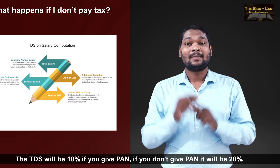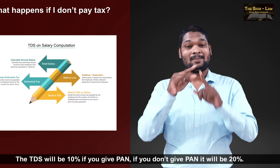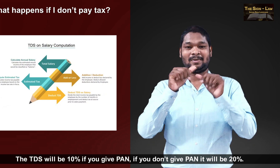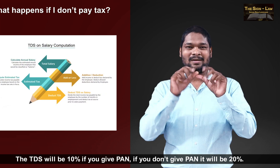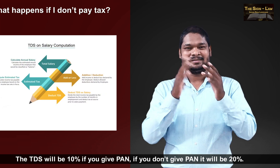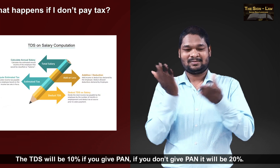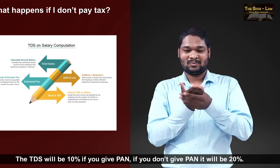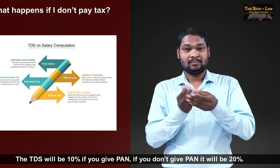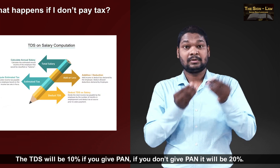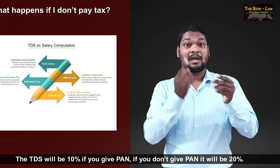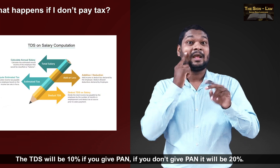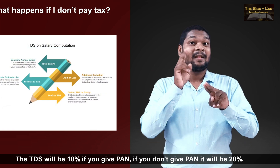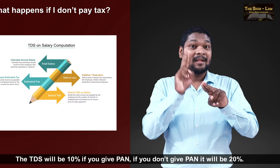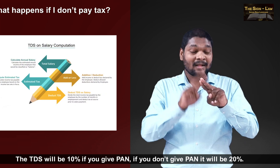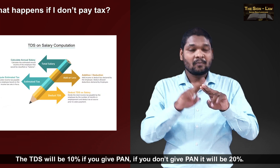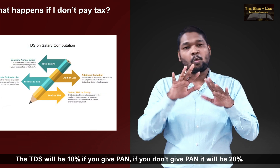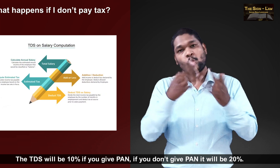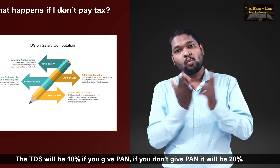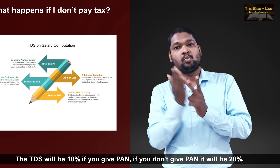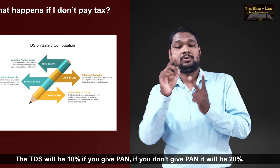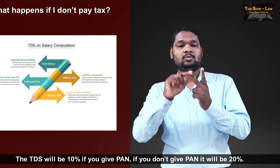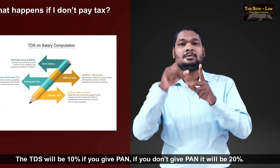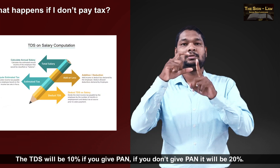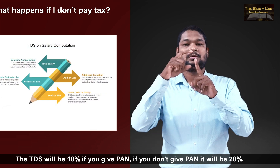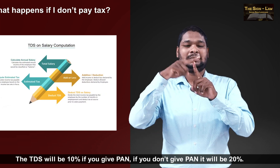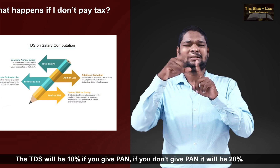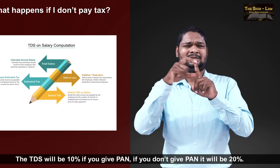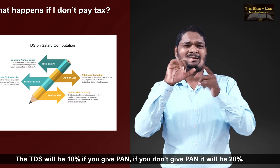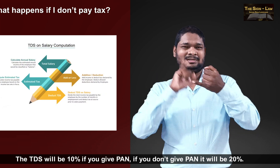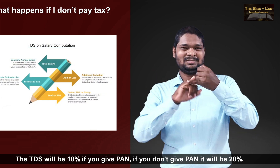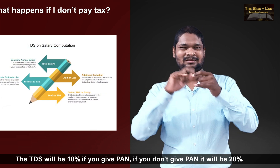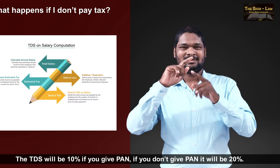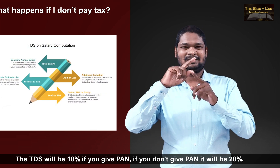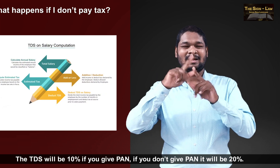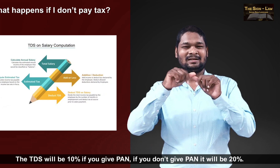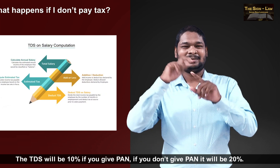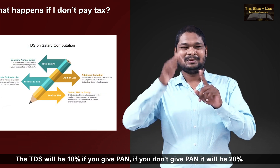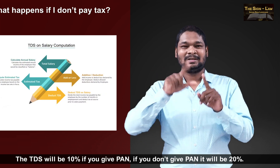the TDS will be 10% if you give PAN. If you don't give PAN, it will be 20%.